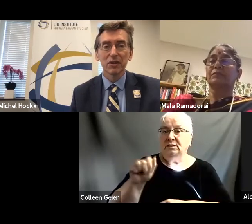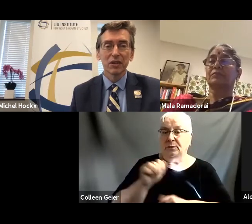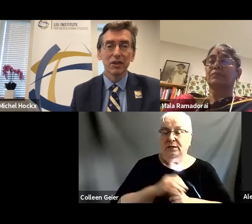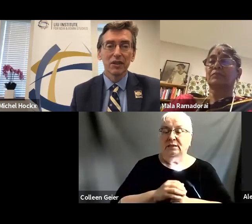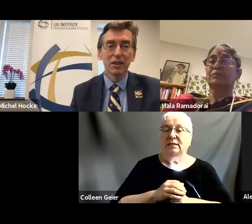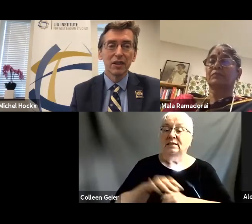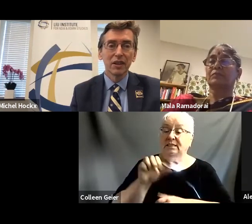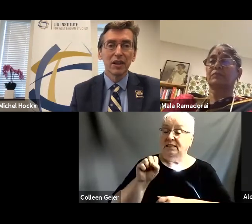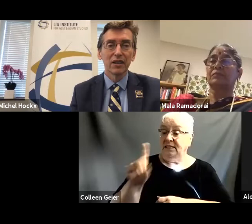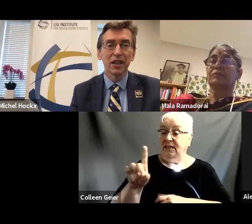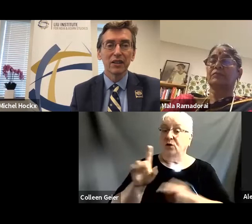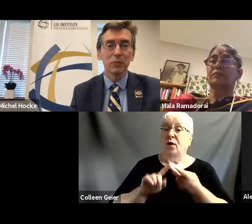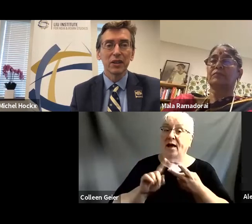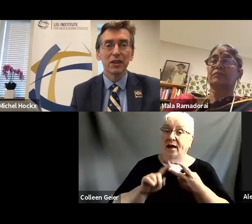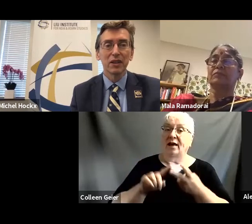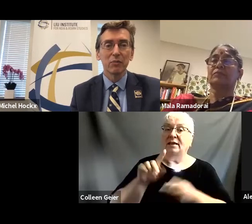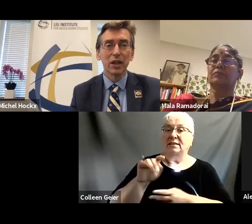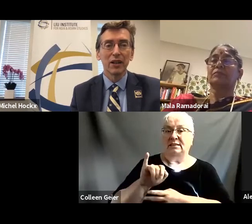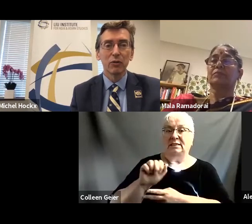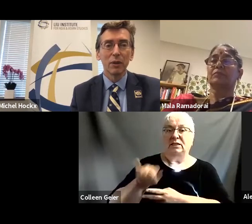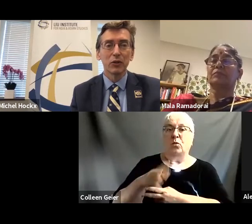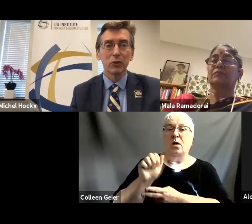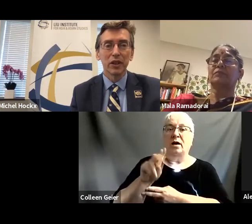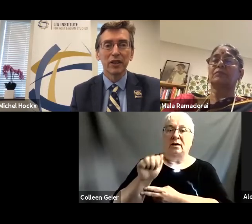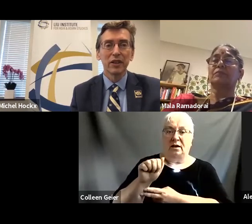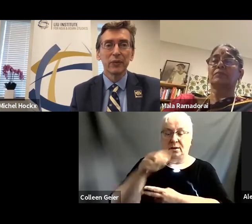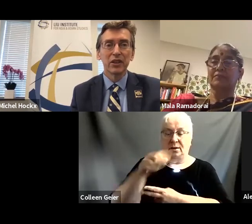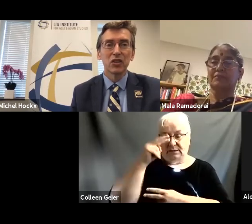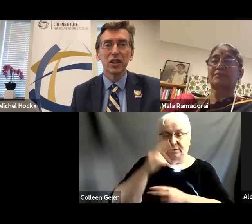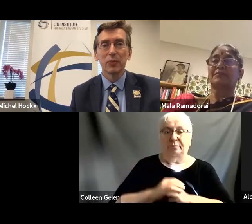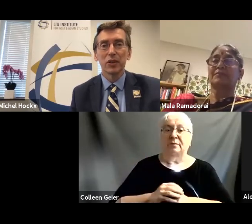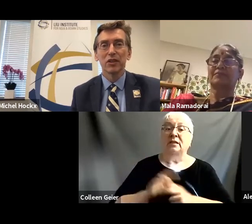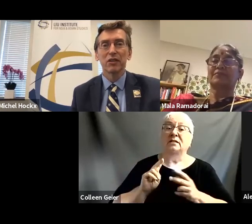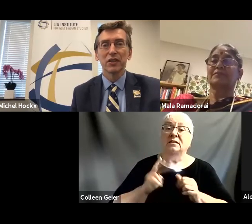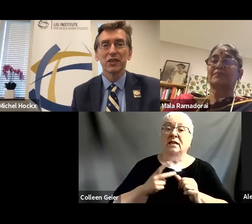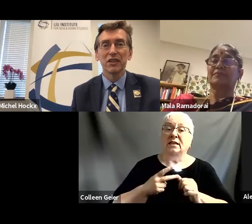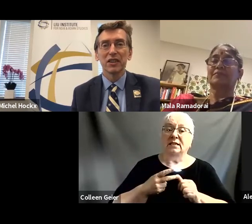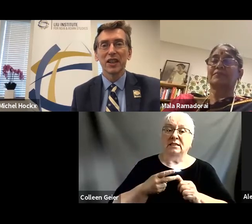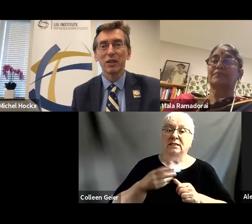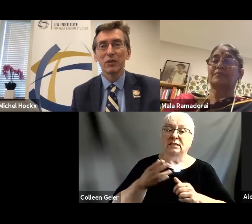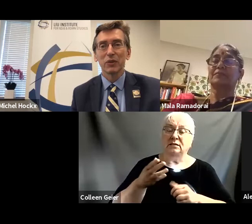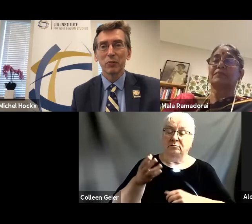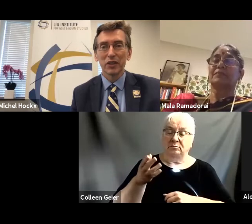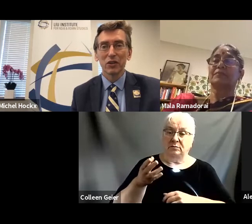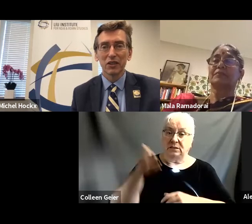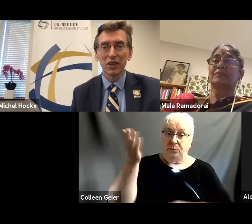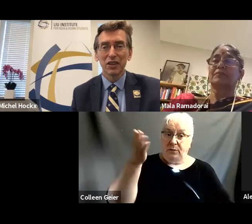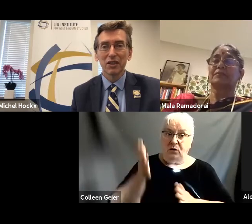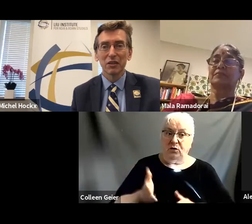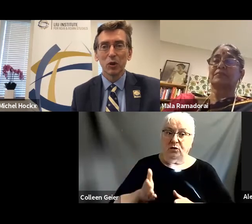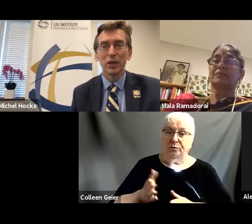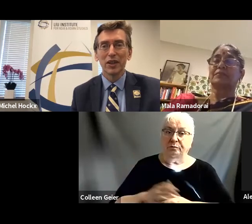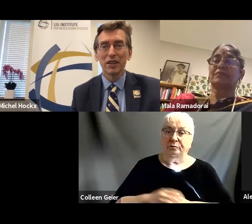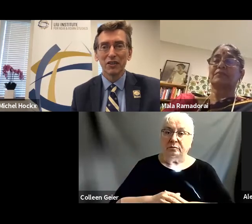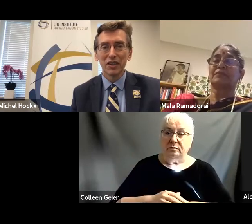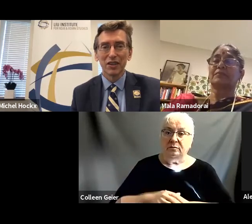scholarships. Our second speaker, Mala Ramadarai, is chairperson of the City Academy for Special Education